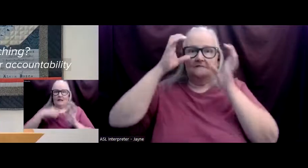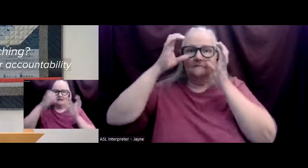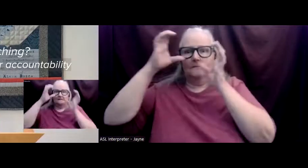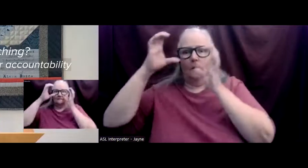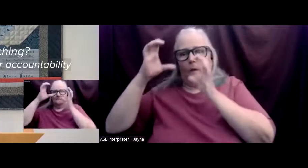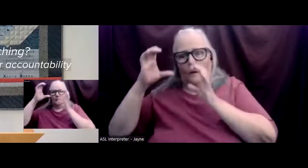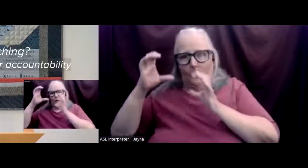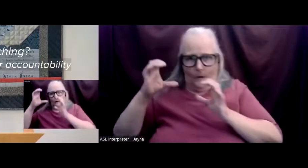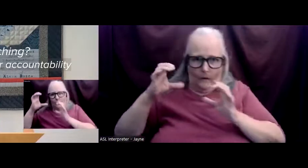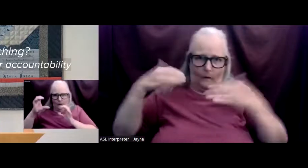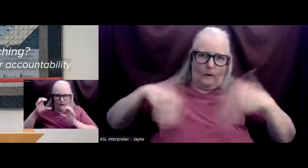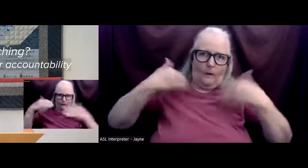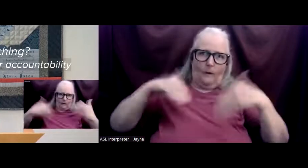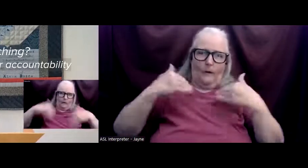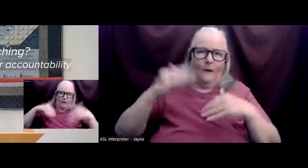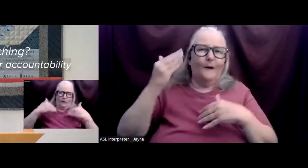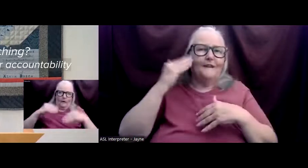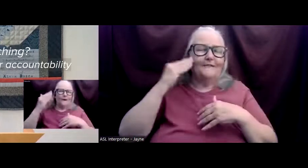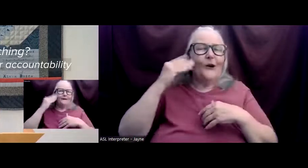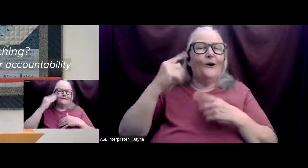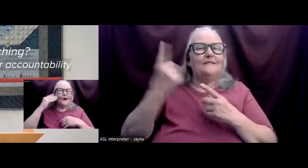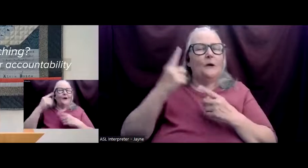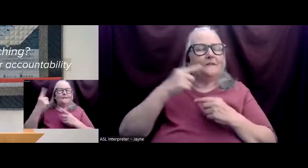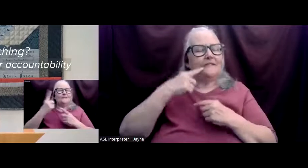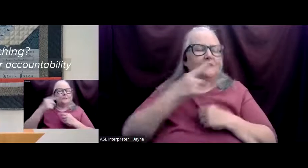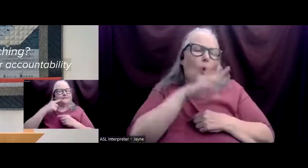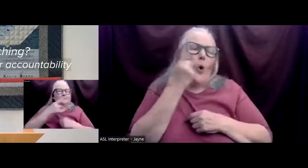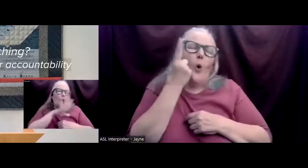late. That voice in my head that says, just one more